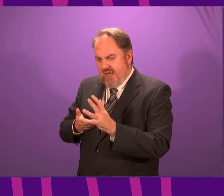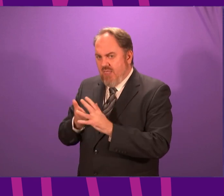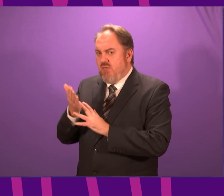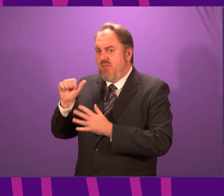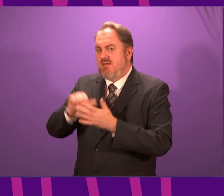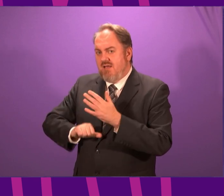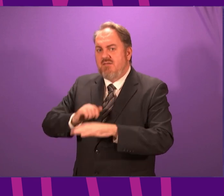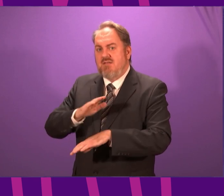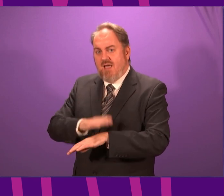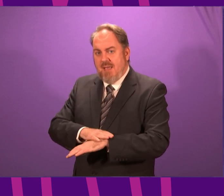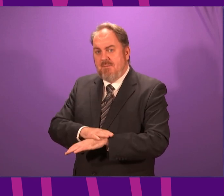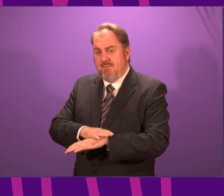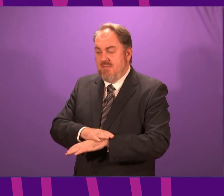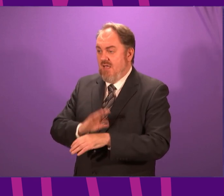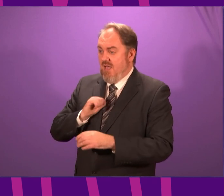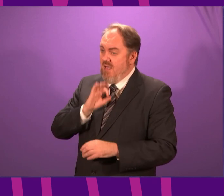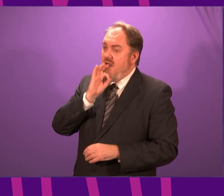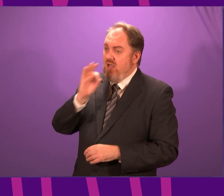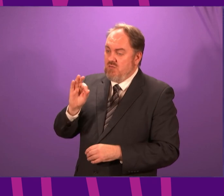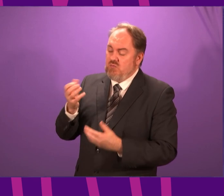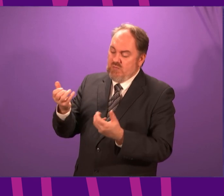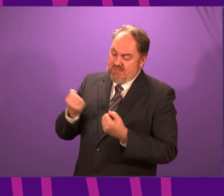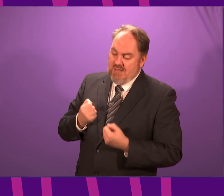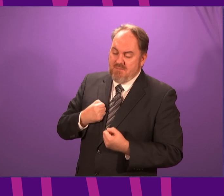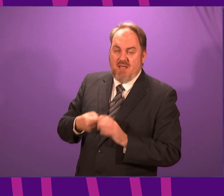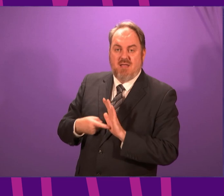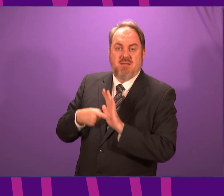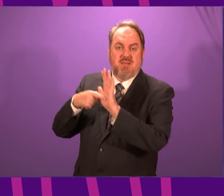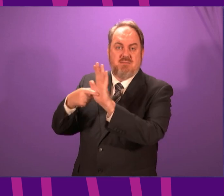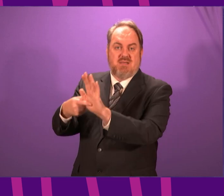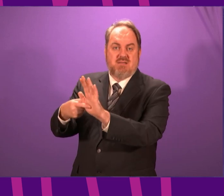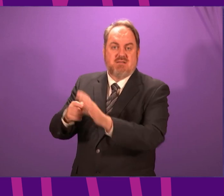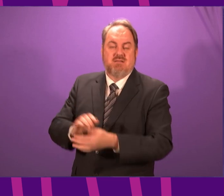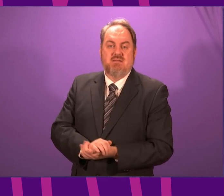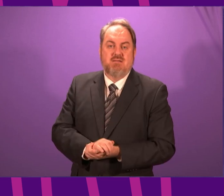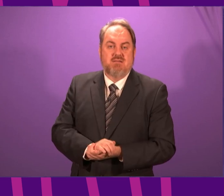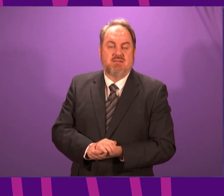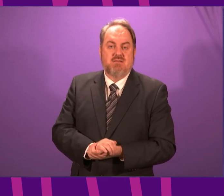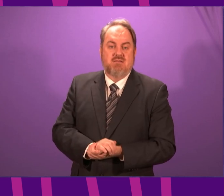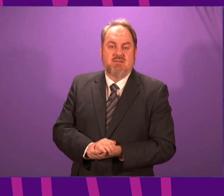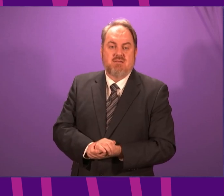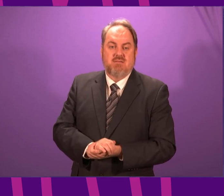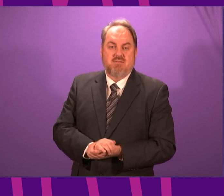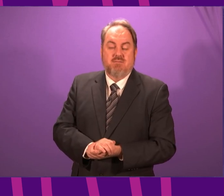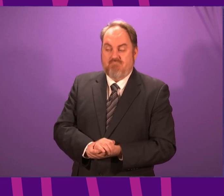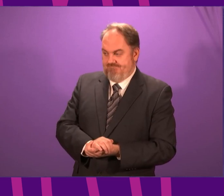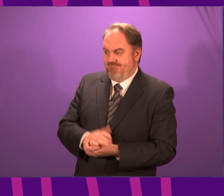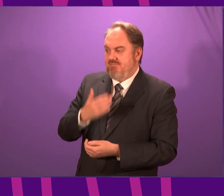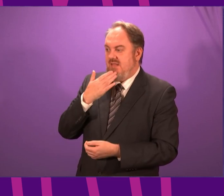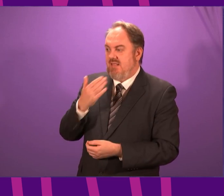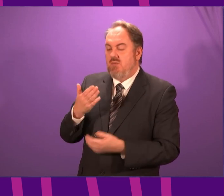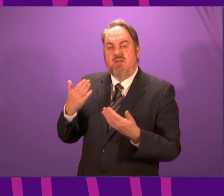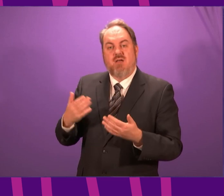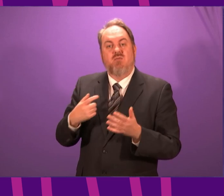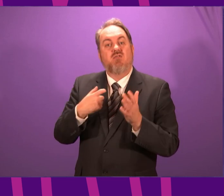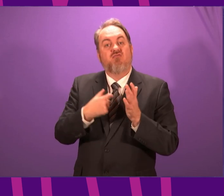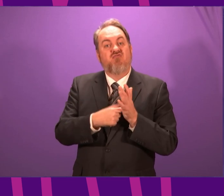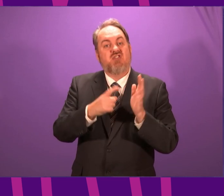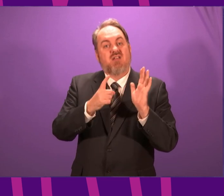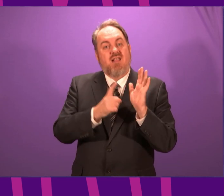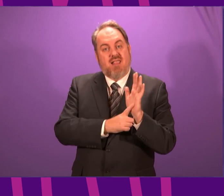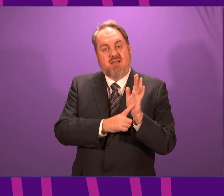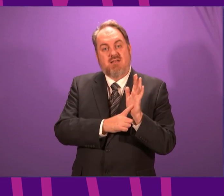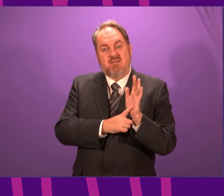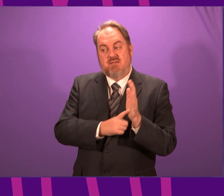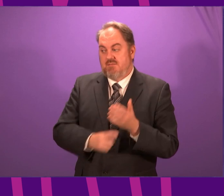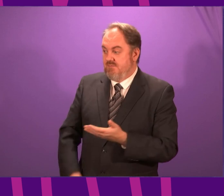them. I move the amendment in my name. Thank you very much. And I call Richard Leonard to be followed by